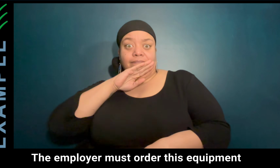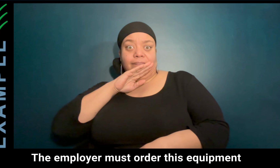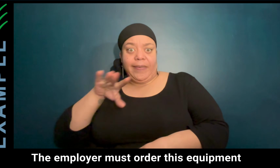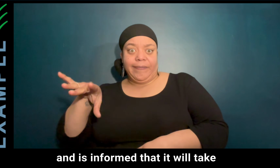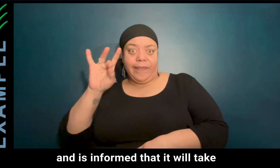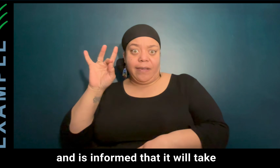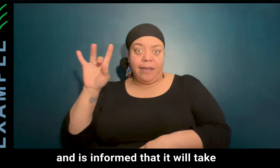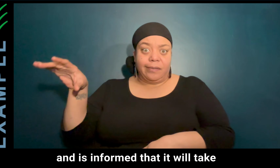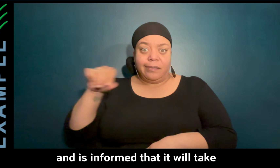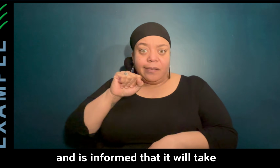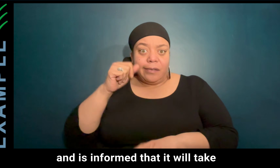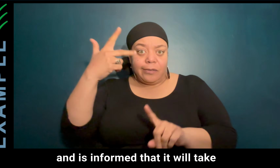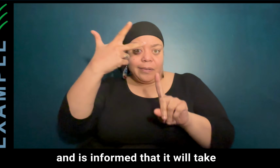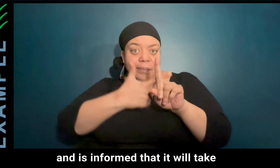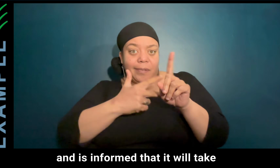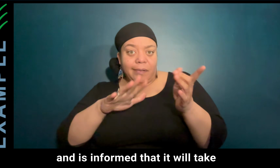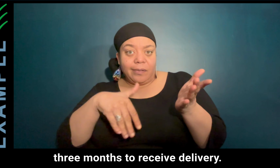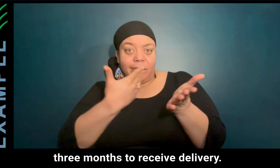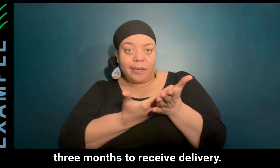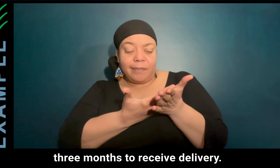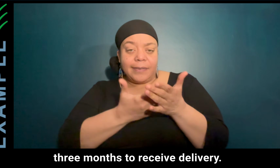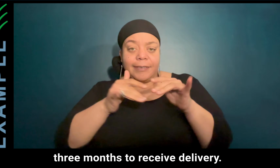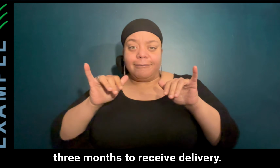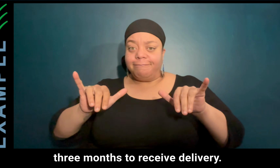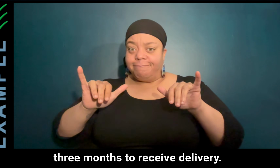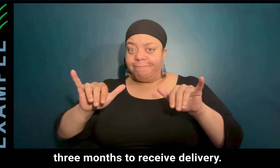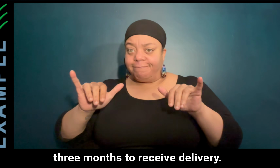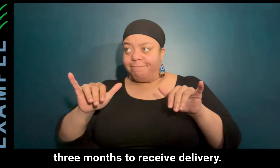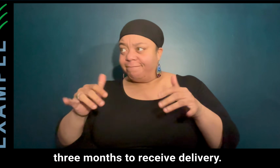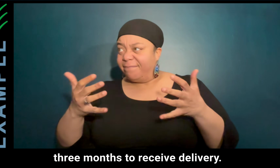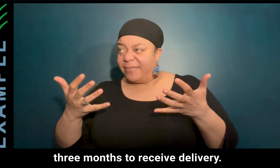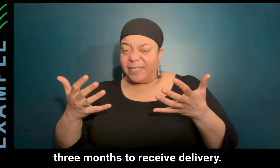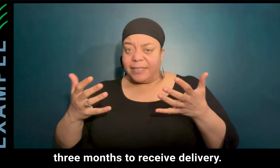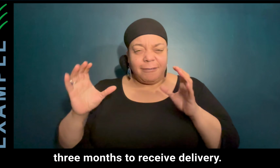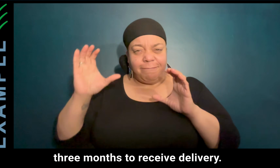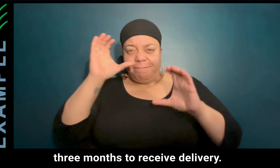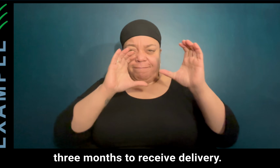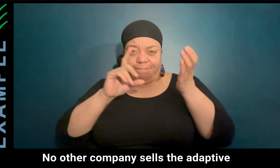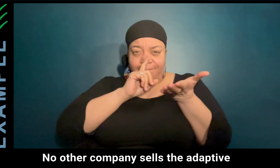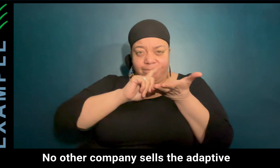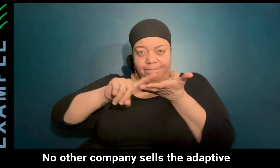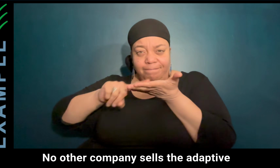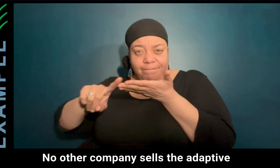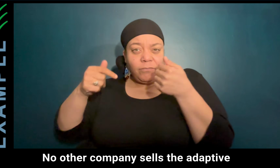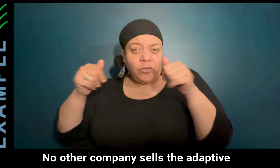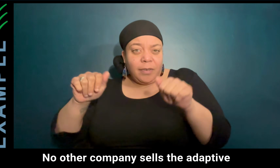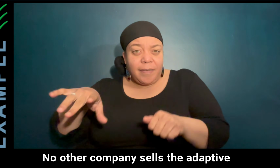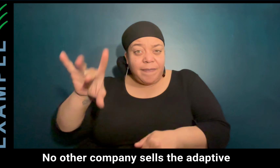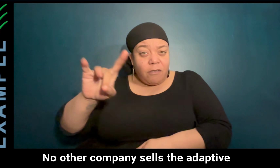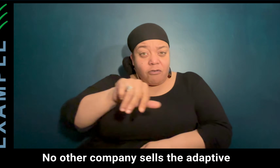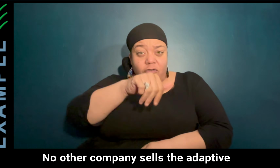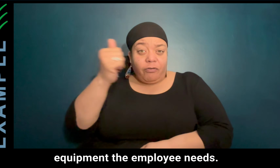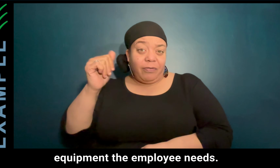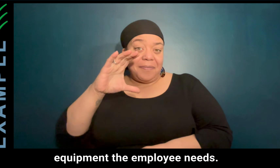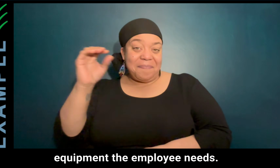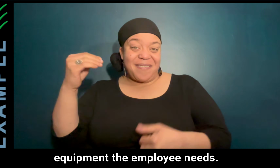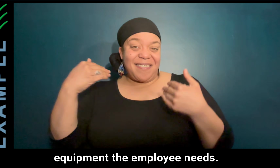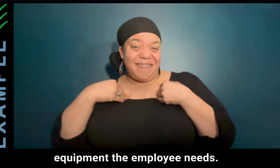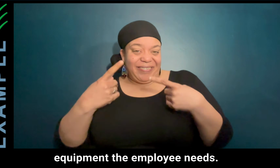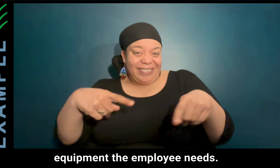and is informed that it will take 3 months to receive delivery. No other company sells the adaptive equipment the employee